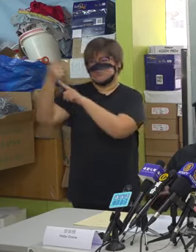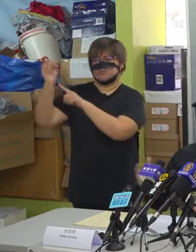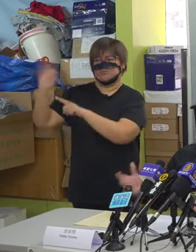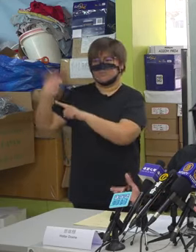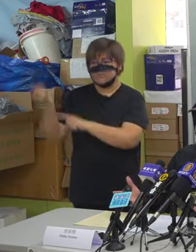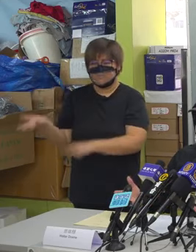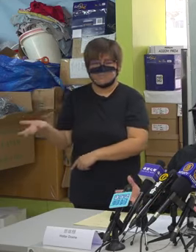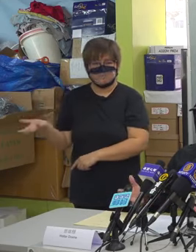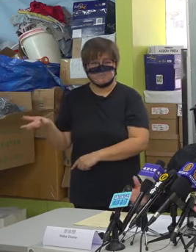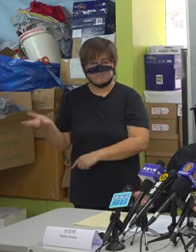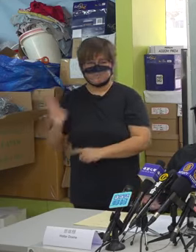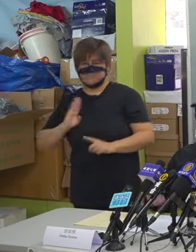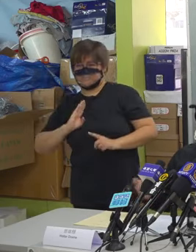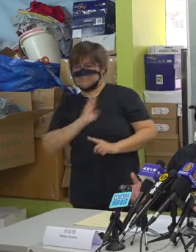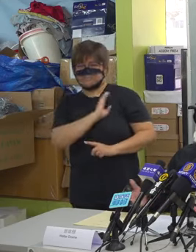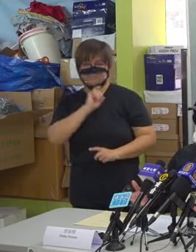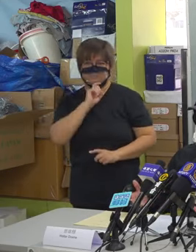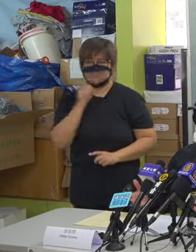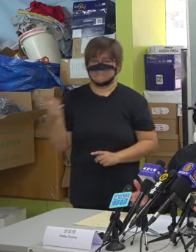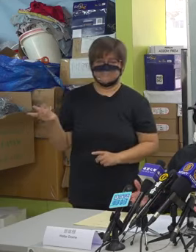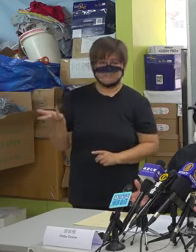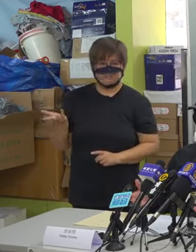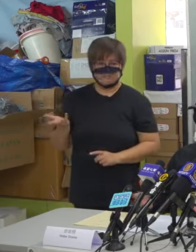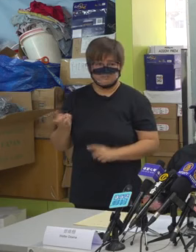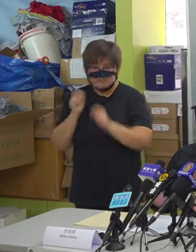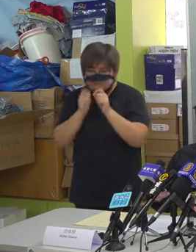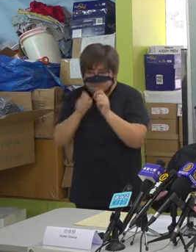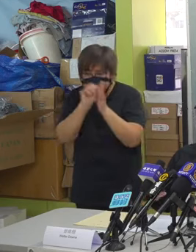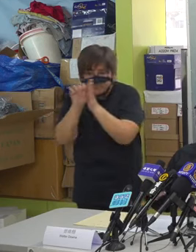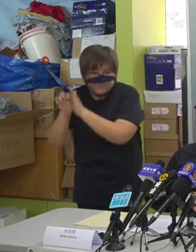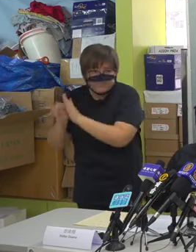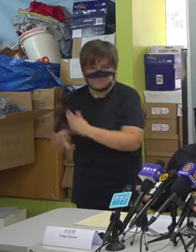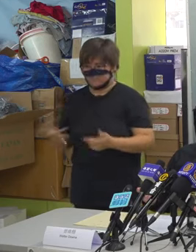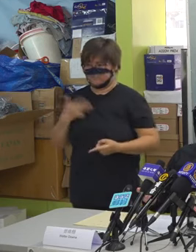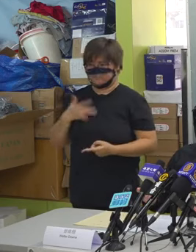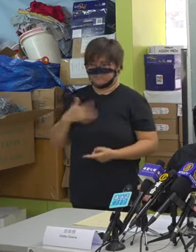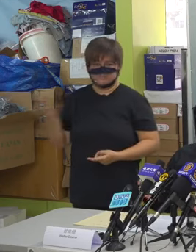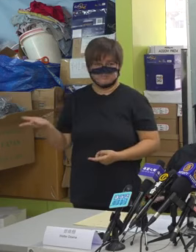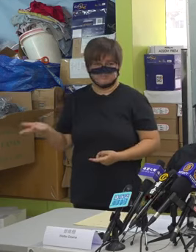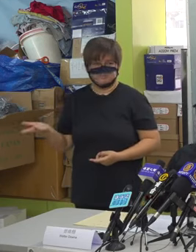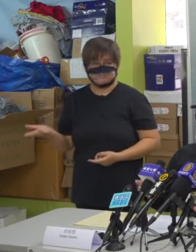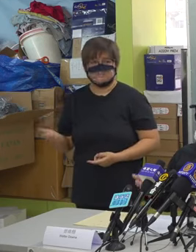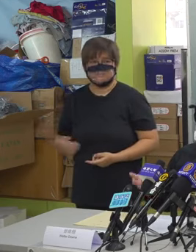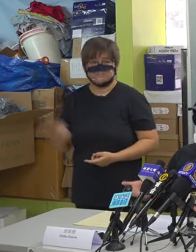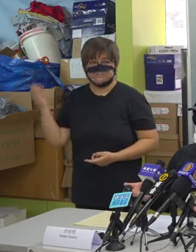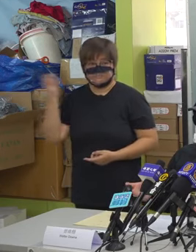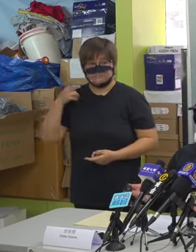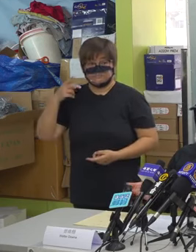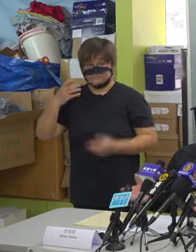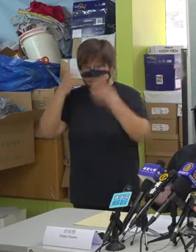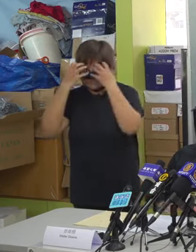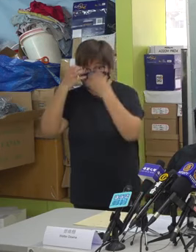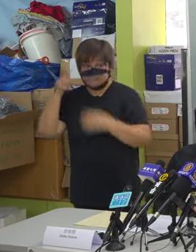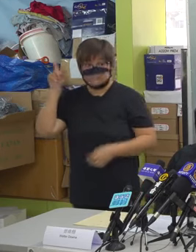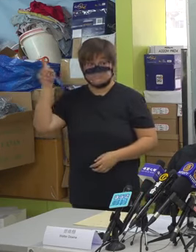and comprehensive investigation. Let's to mention that it even does not have this power to